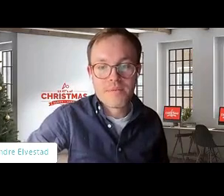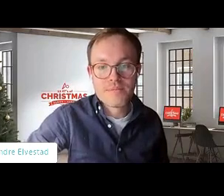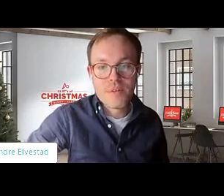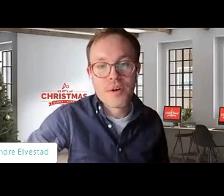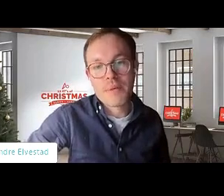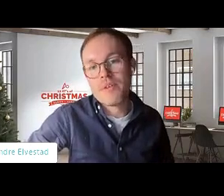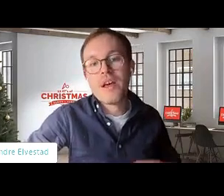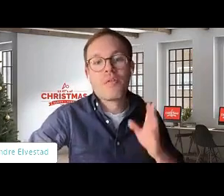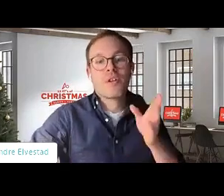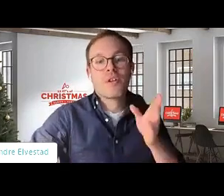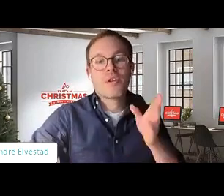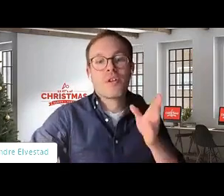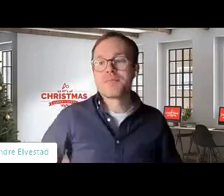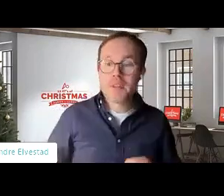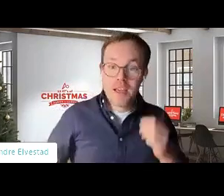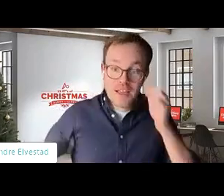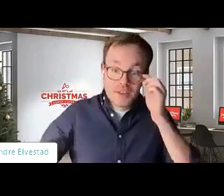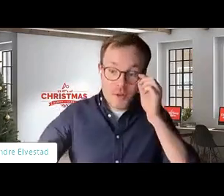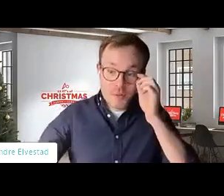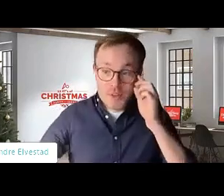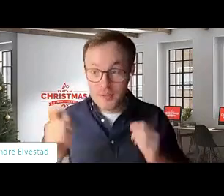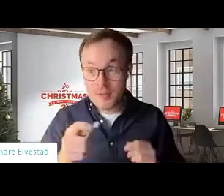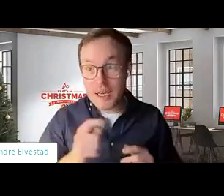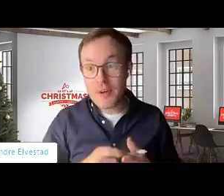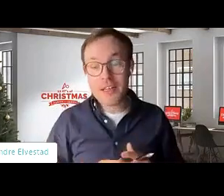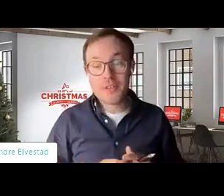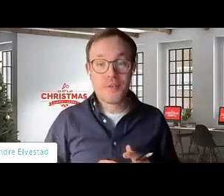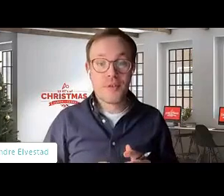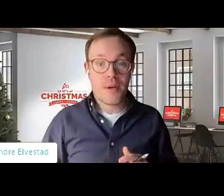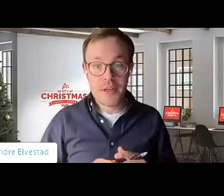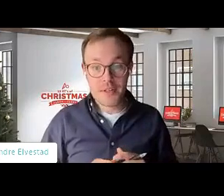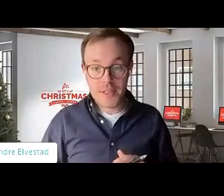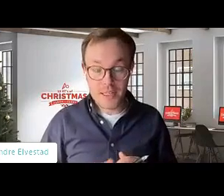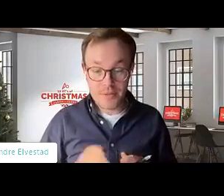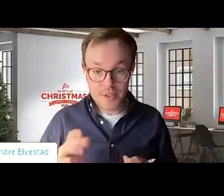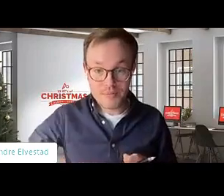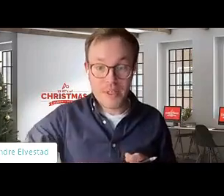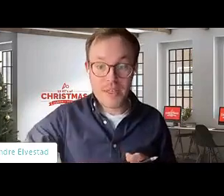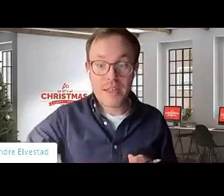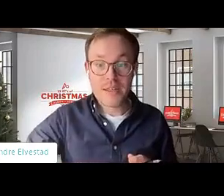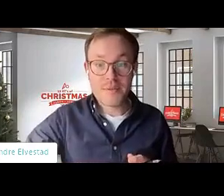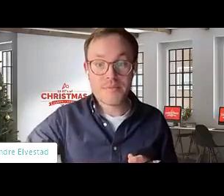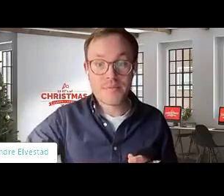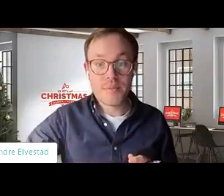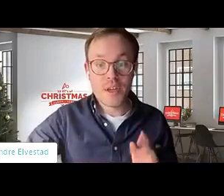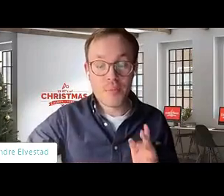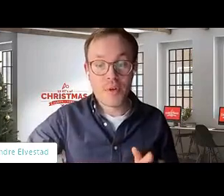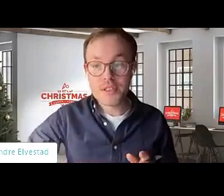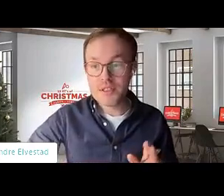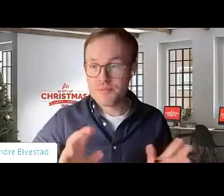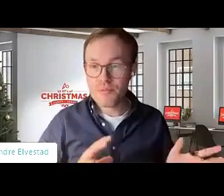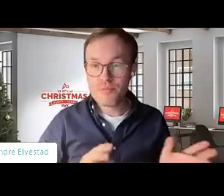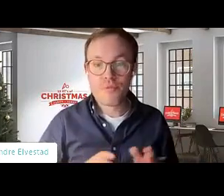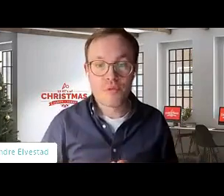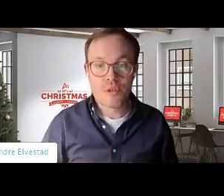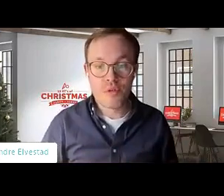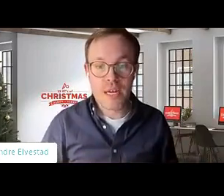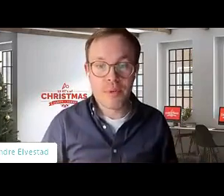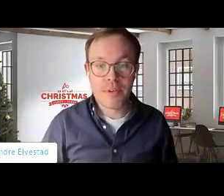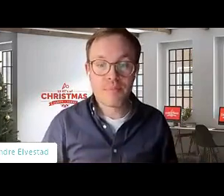Okay, we'll try this. So this is now we are into American Sign Language and not British. Not quite sure what happened there. But